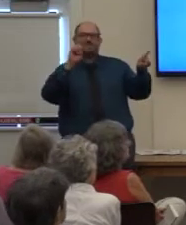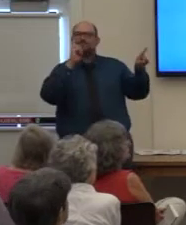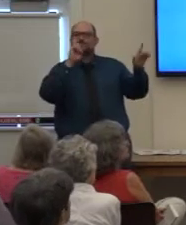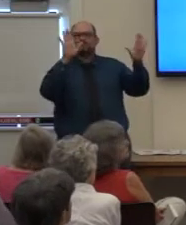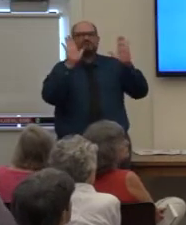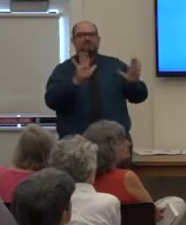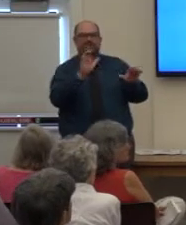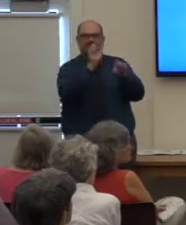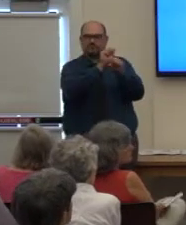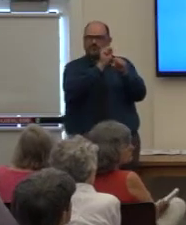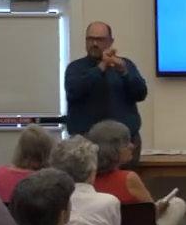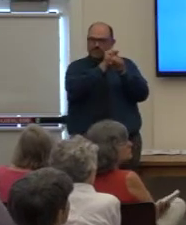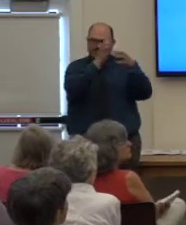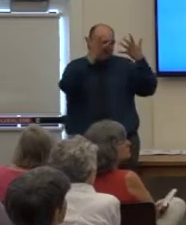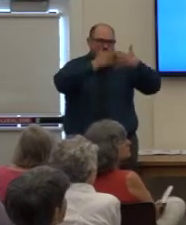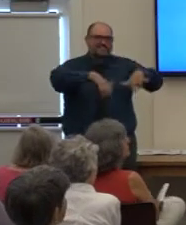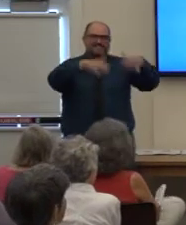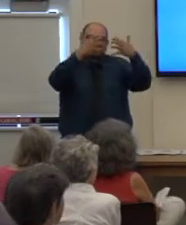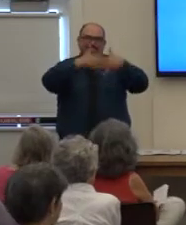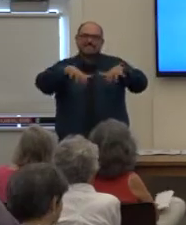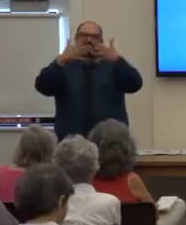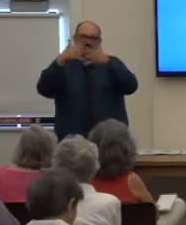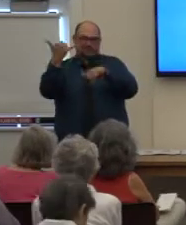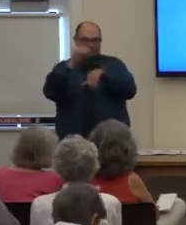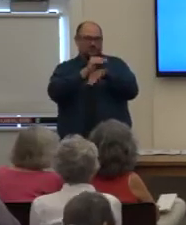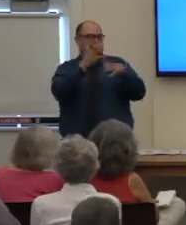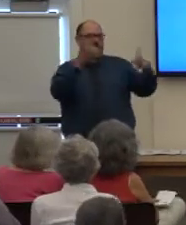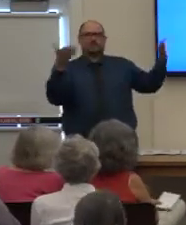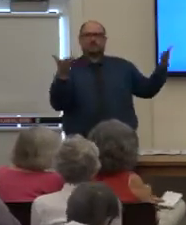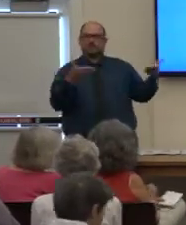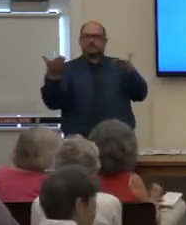introduce our guests and get the program started. Thank you very much.